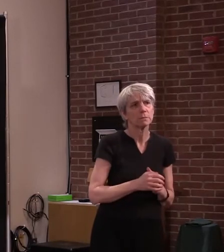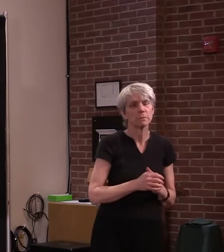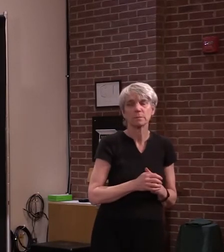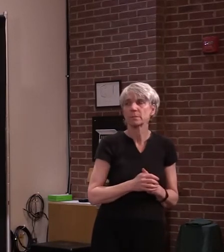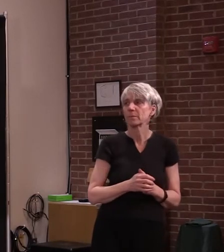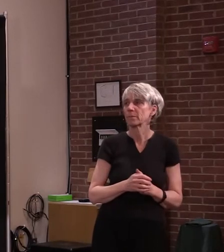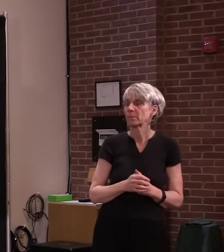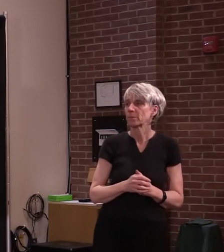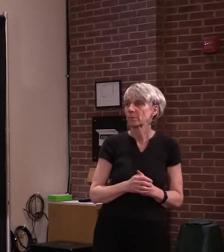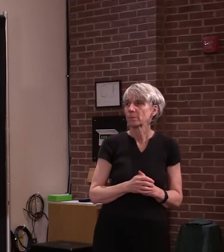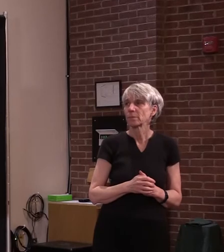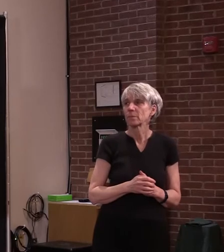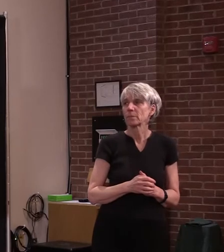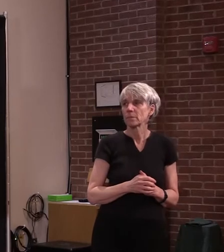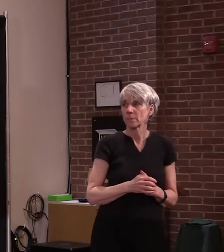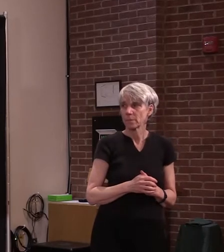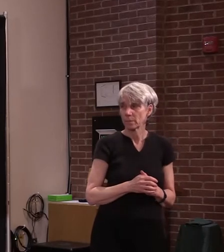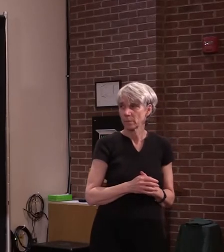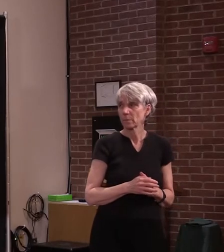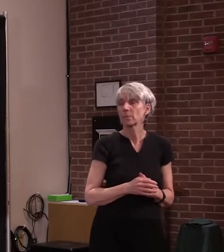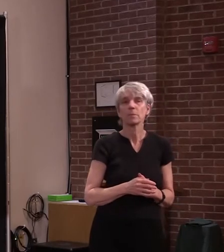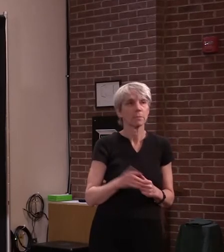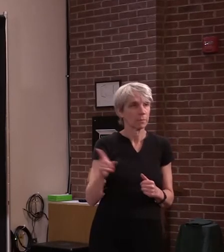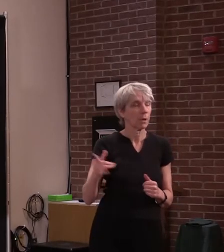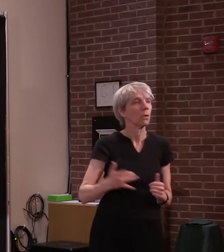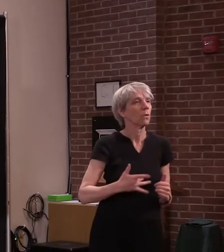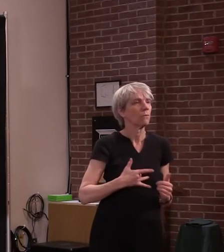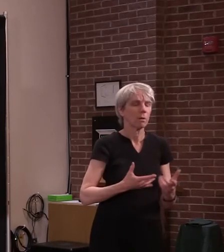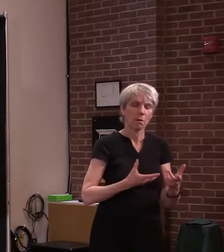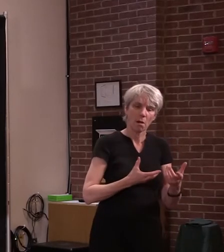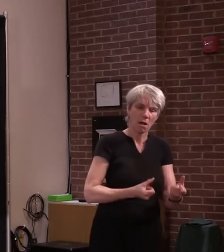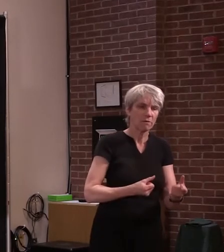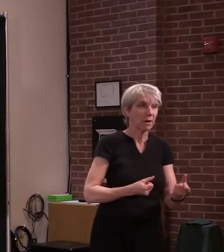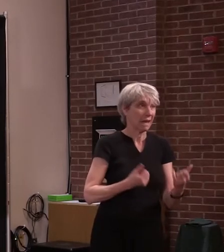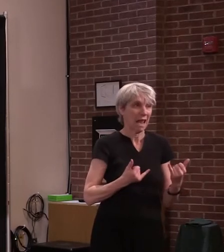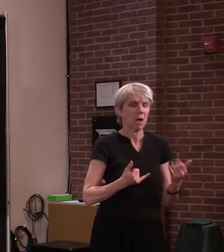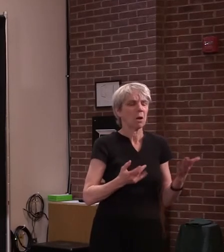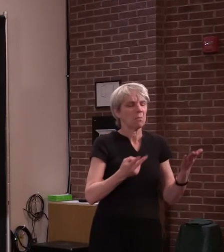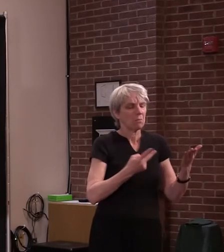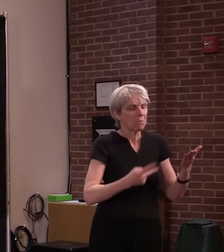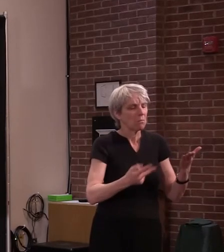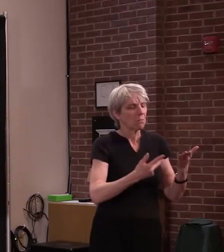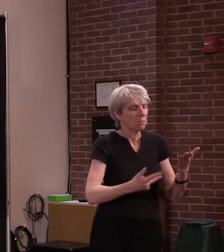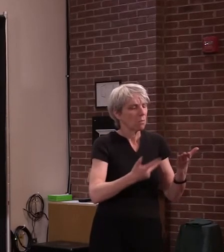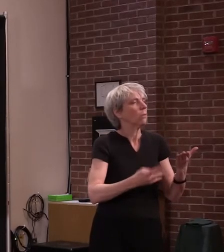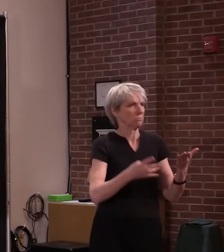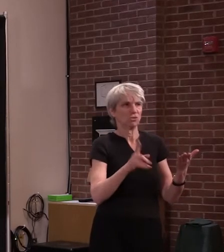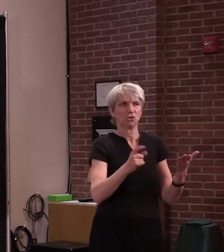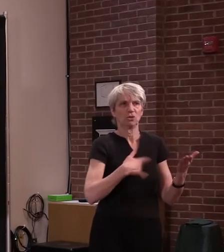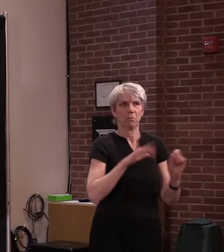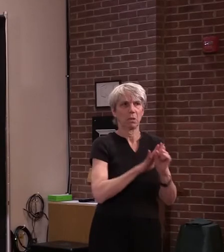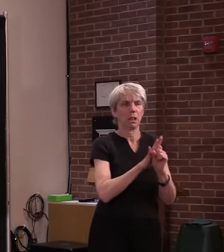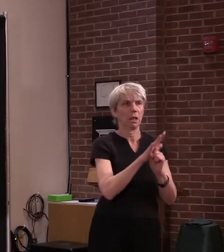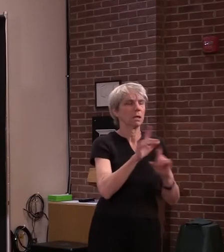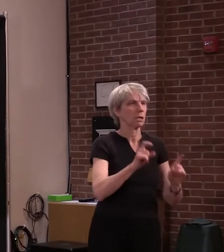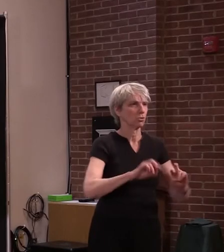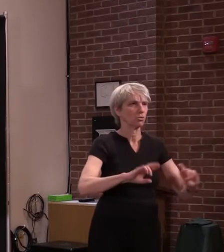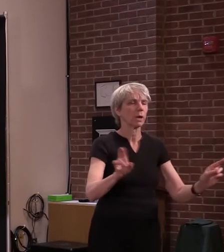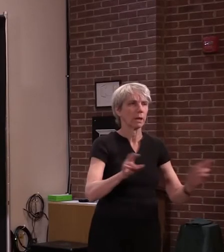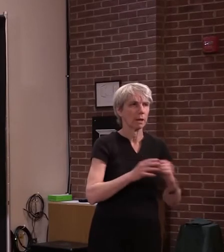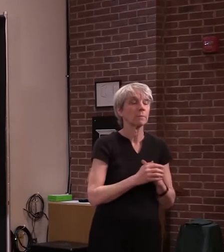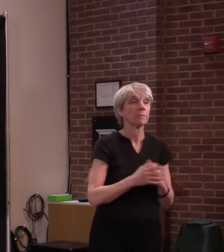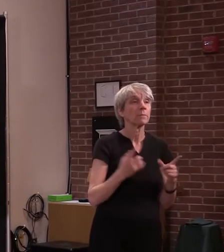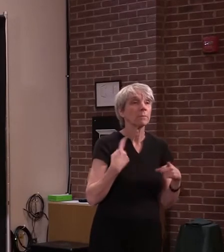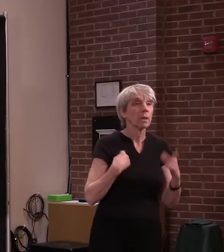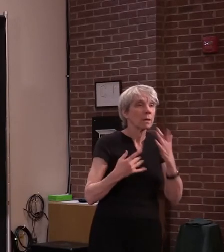We are confident over the coming weeks that we have enough. And we've been managing